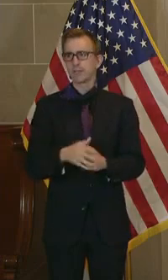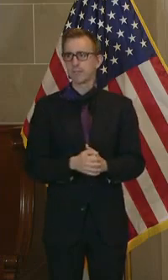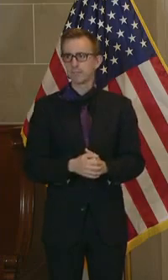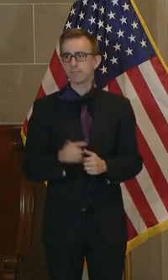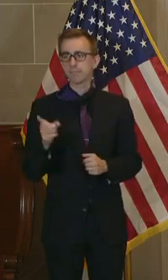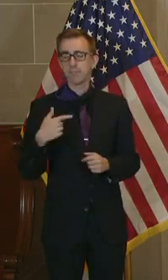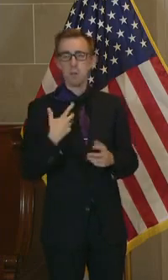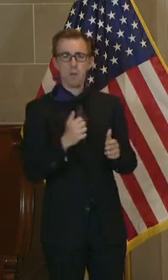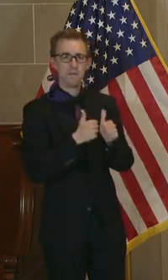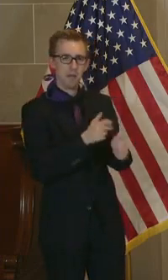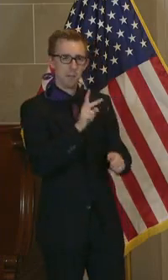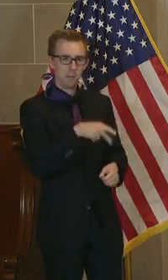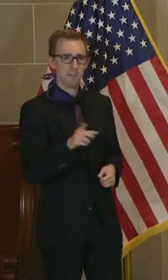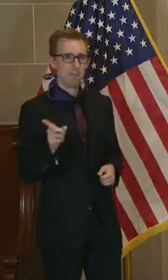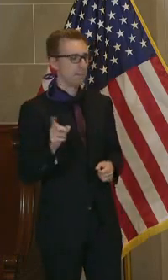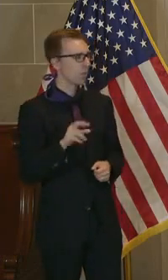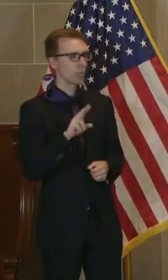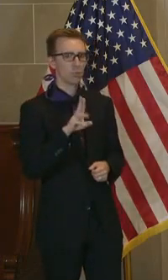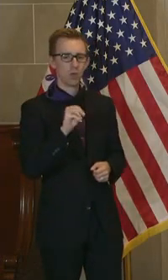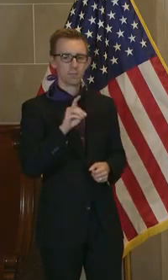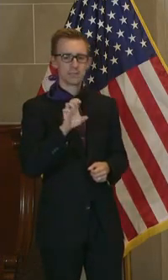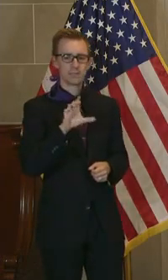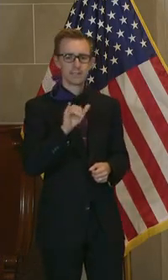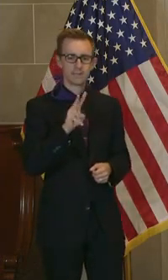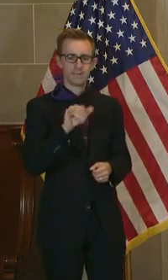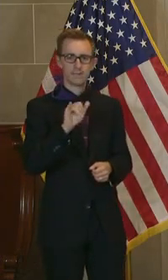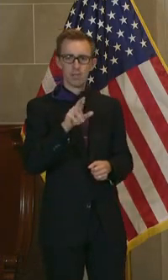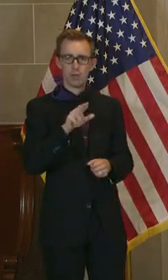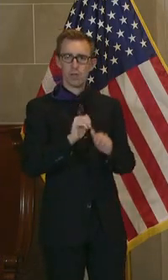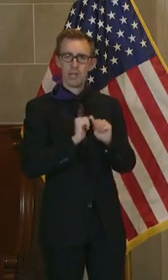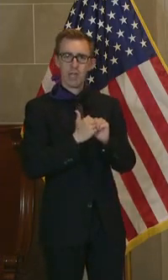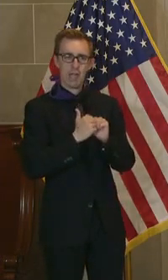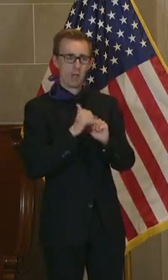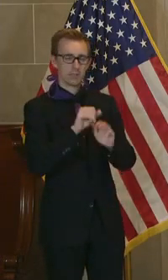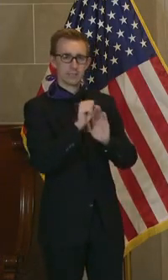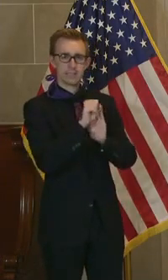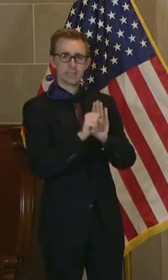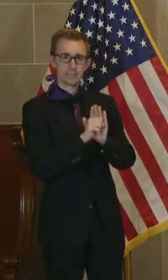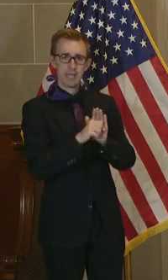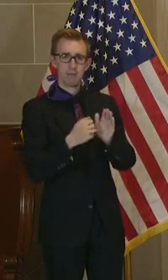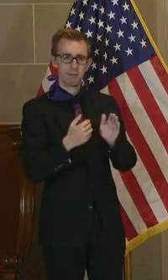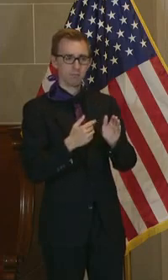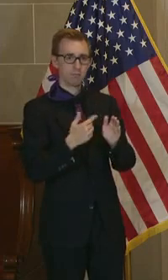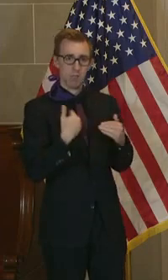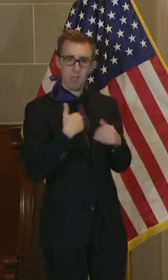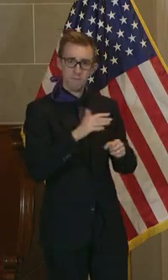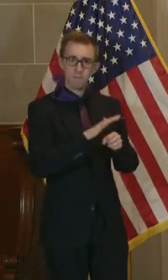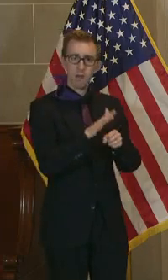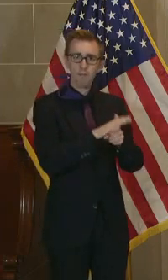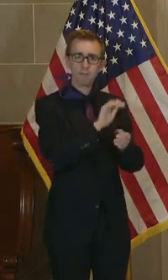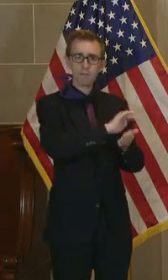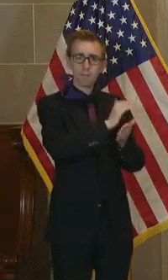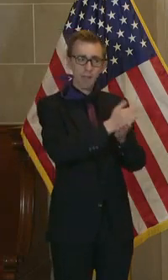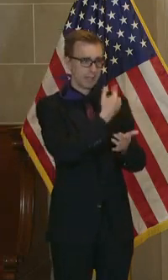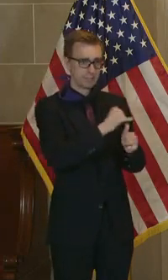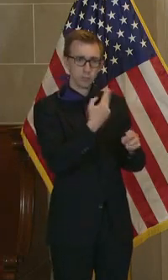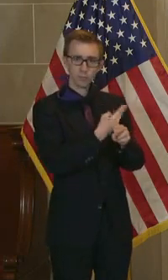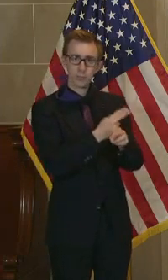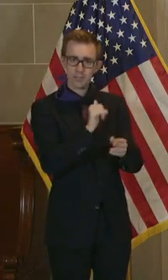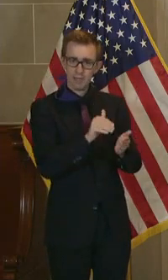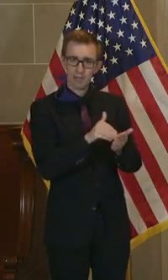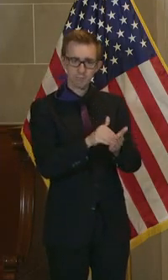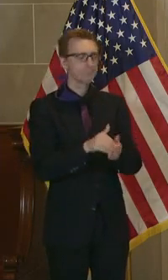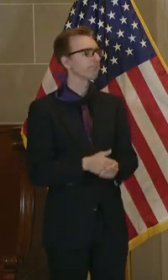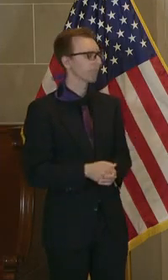just a follow-up. Just about remdesivir, you brought that up. How is the state doing on its supply of that? Are you still using that regularly? Yeah,